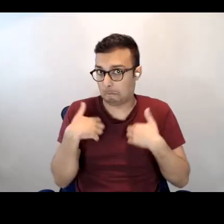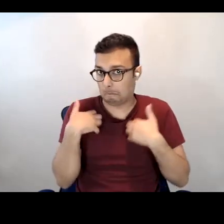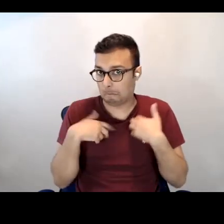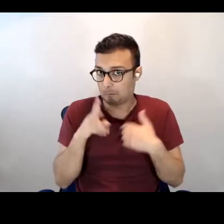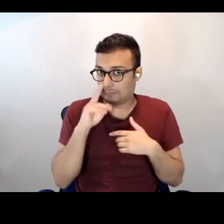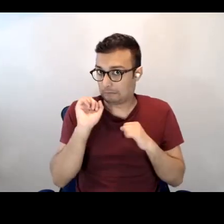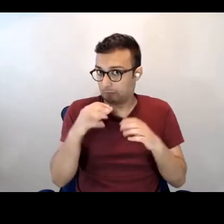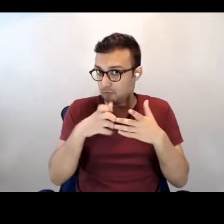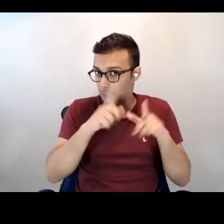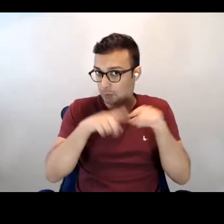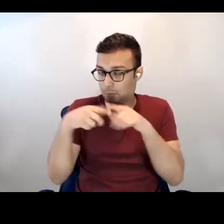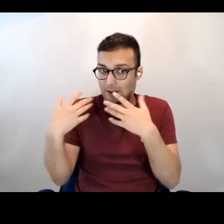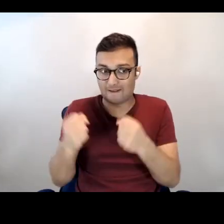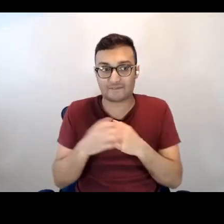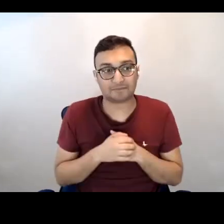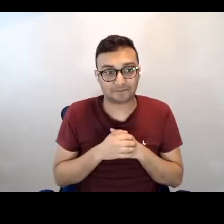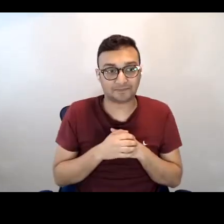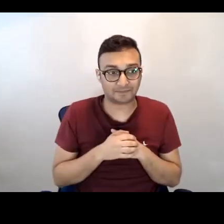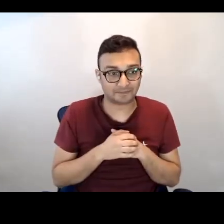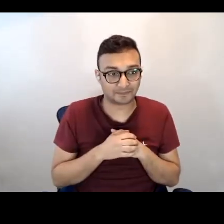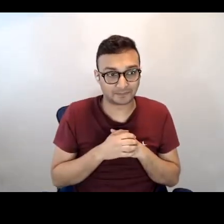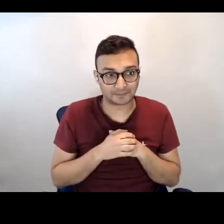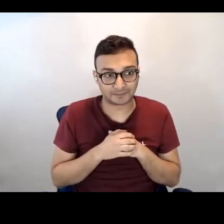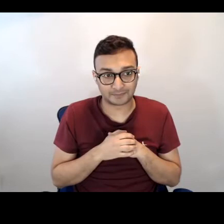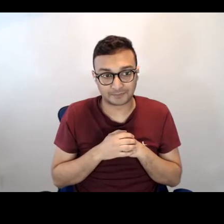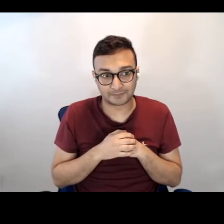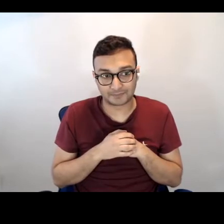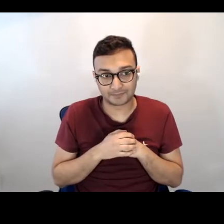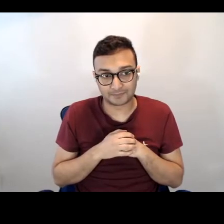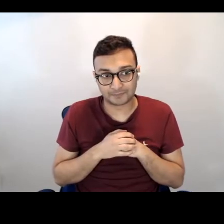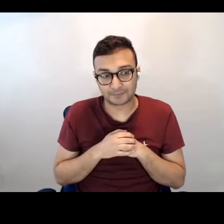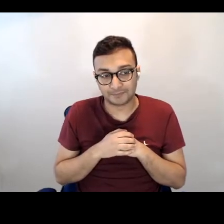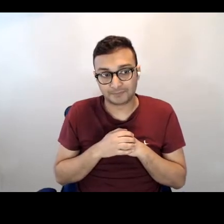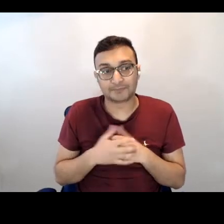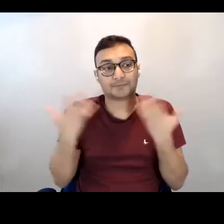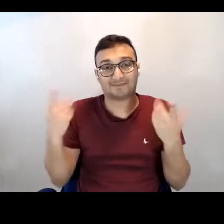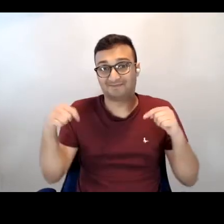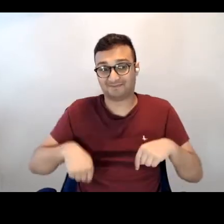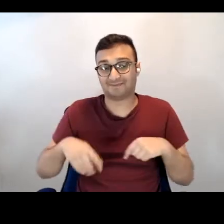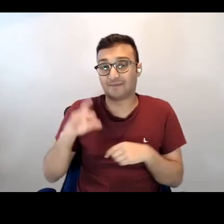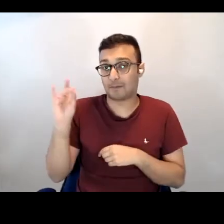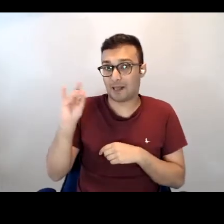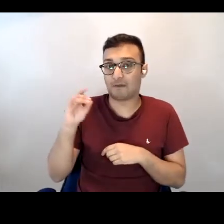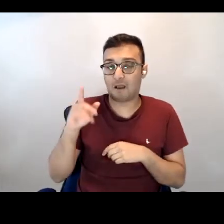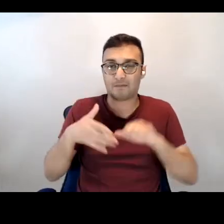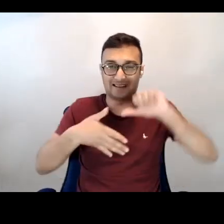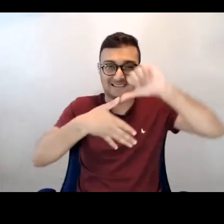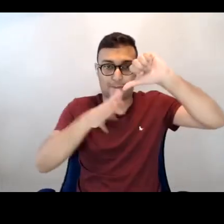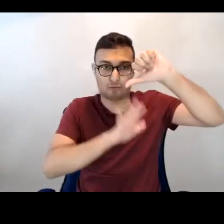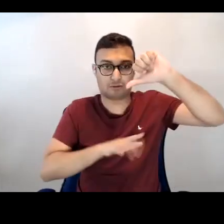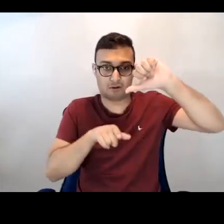So can we go to the next slide, please? Okay. So Bolivia, a country in South America, is